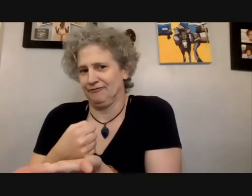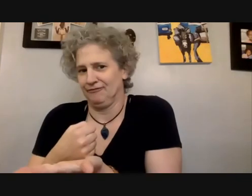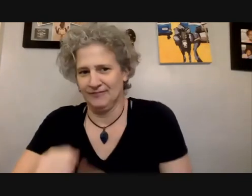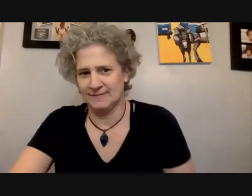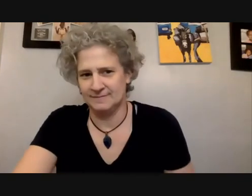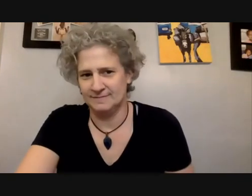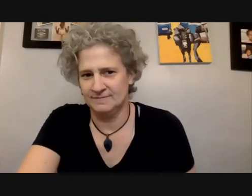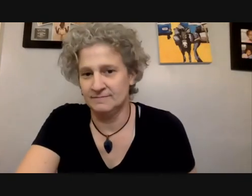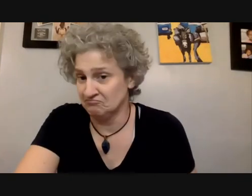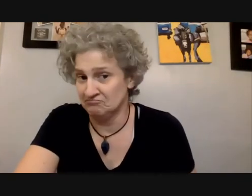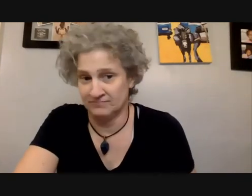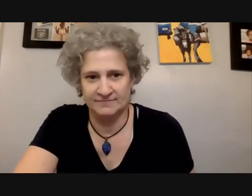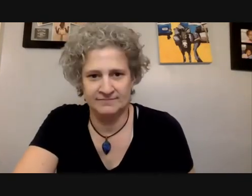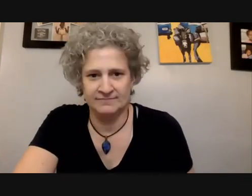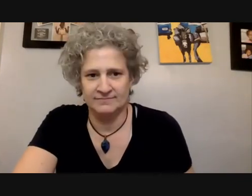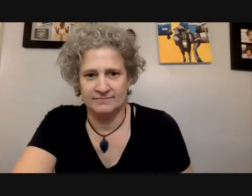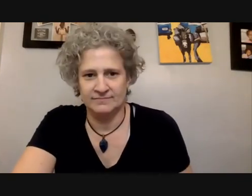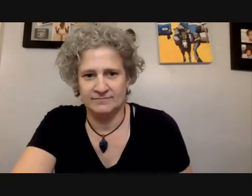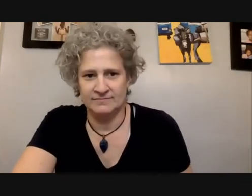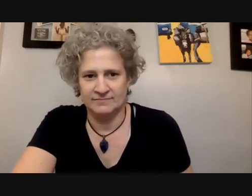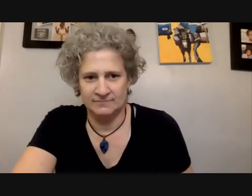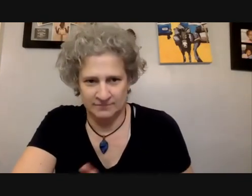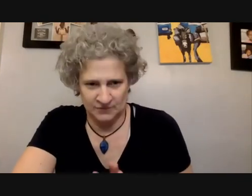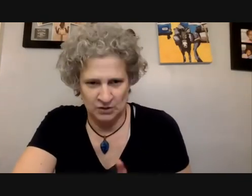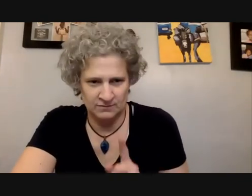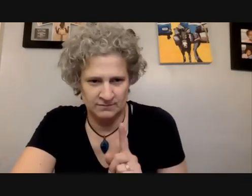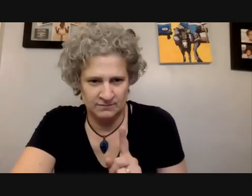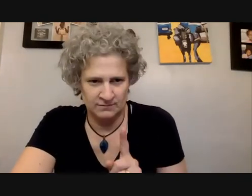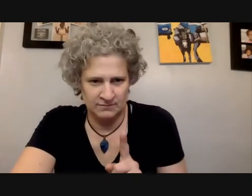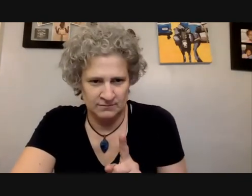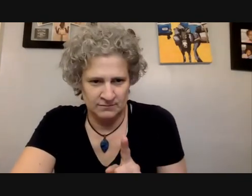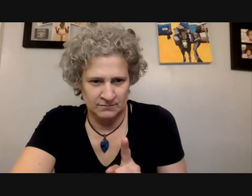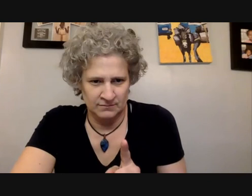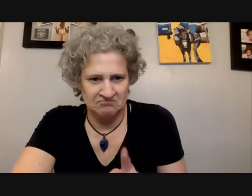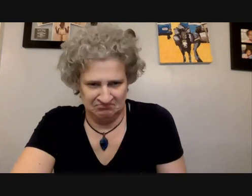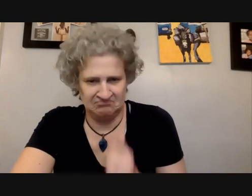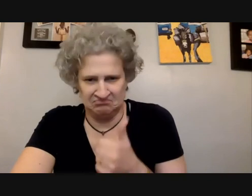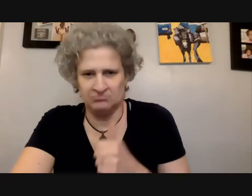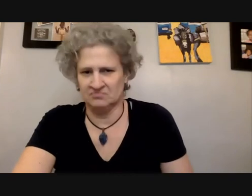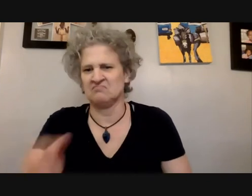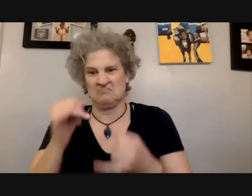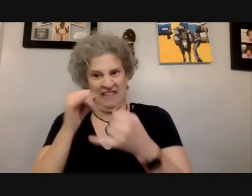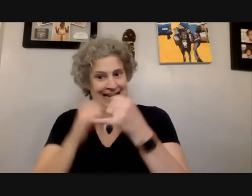their rights, and an increase in access to better medical treatment.